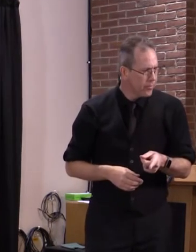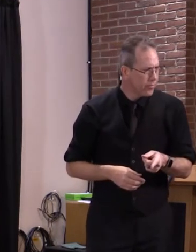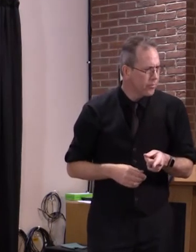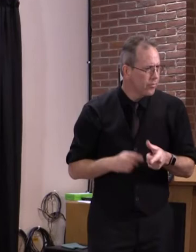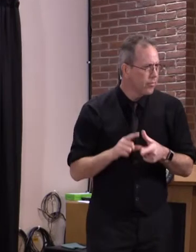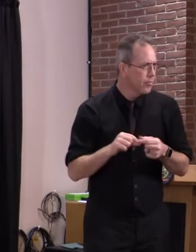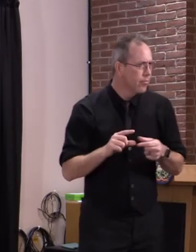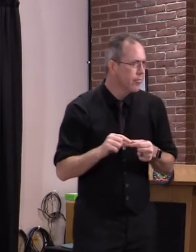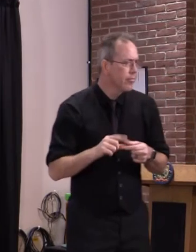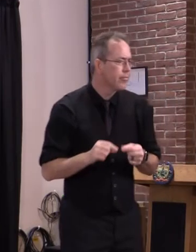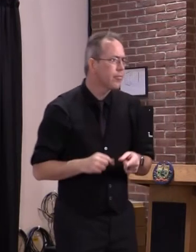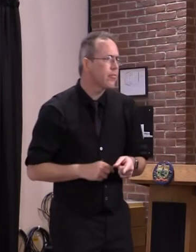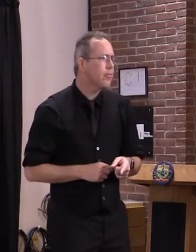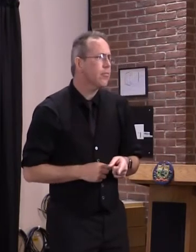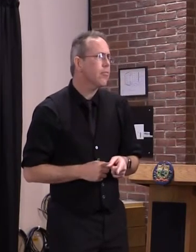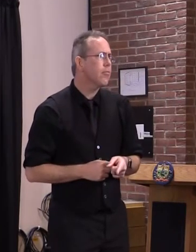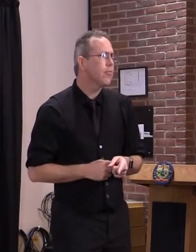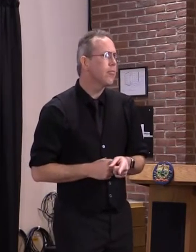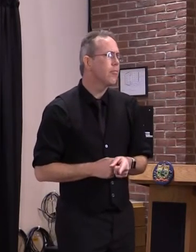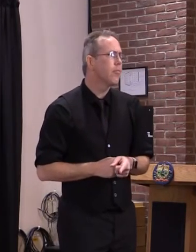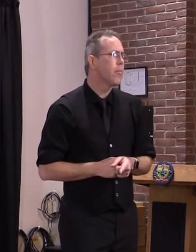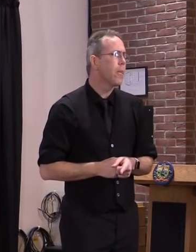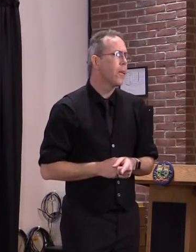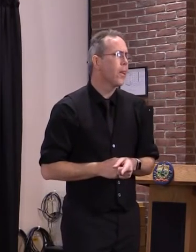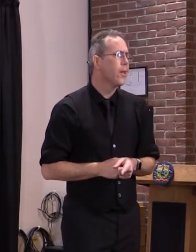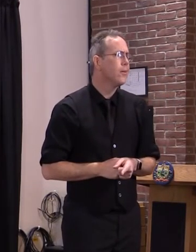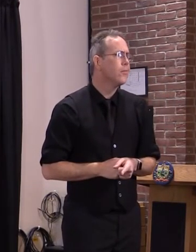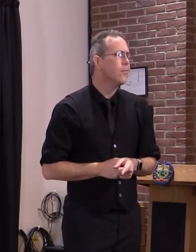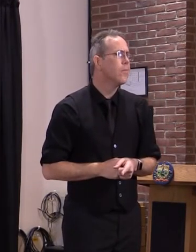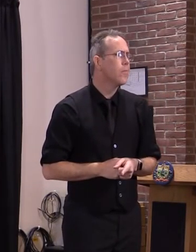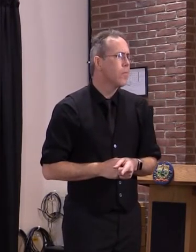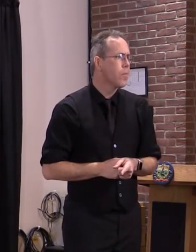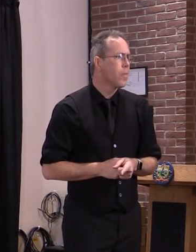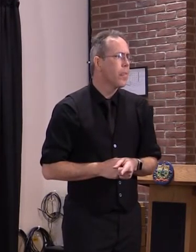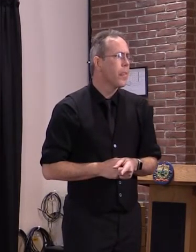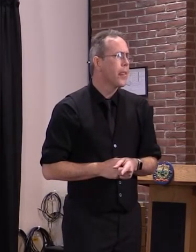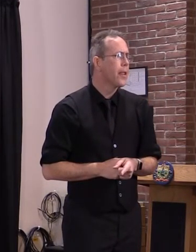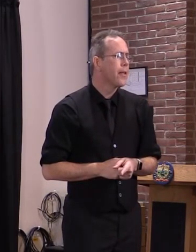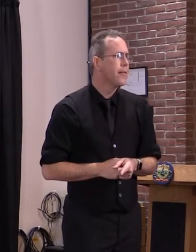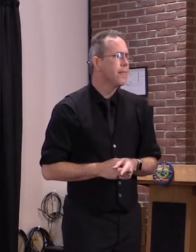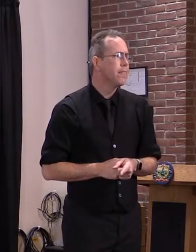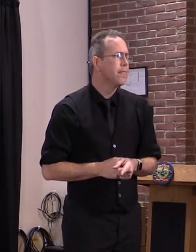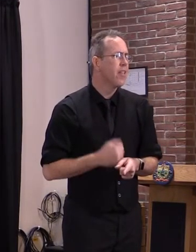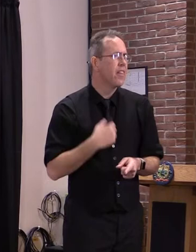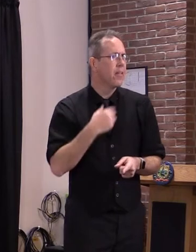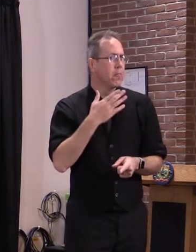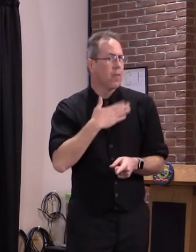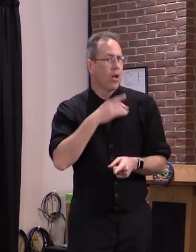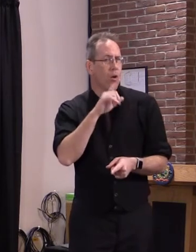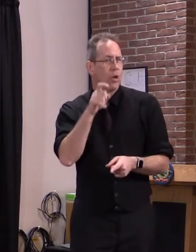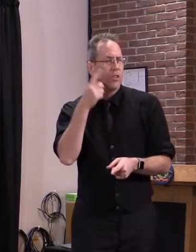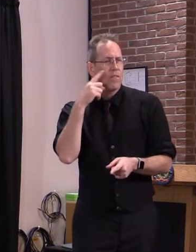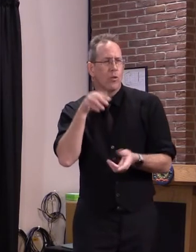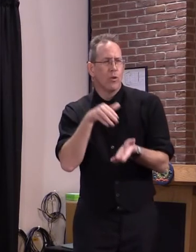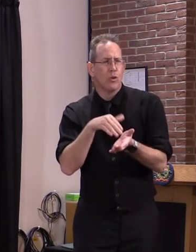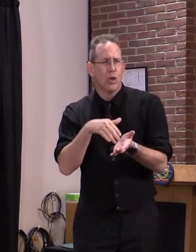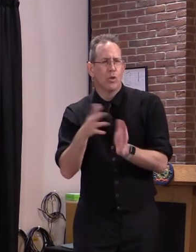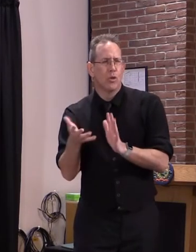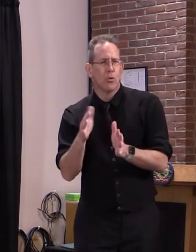question would probably be for Dr. Levine. I was wondering for the mask, new mask guidance that you guys are putting out,